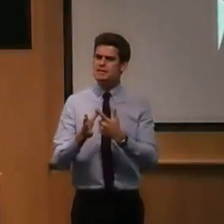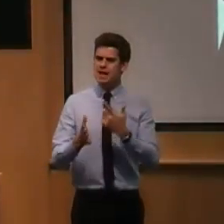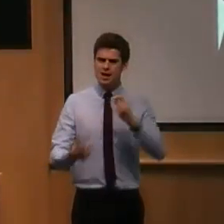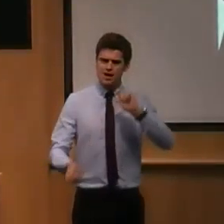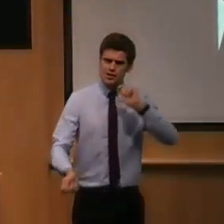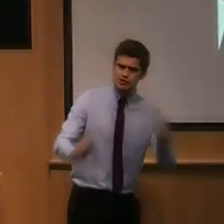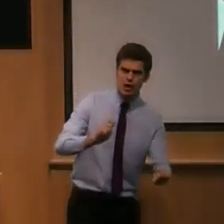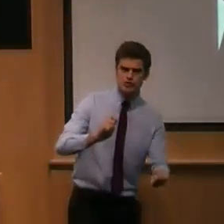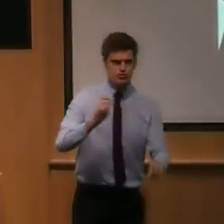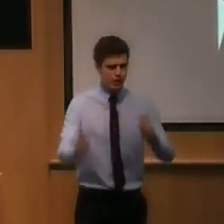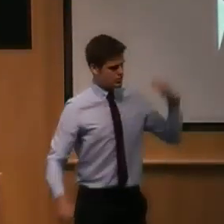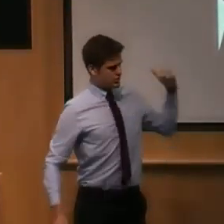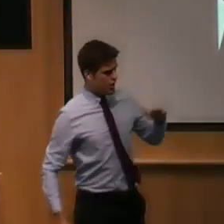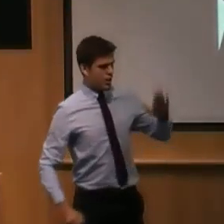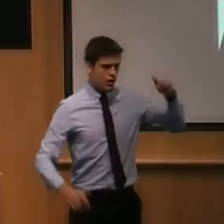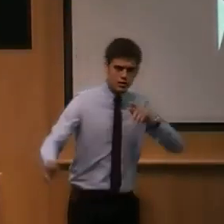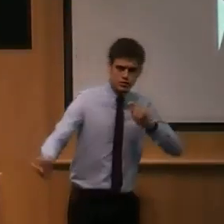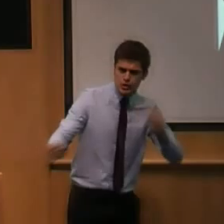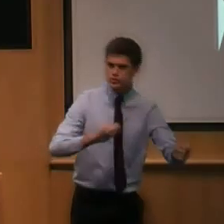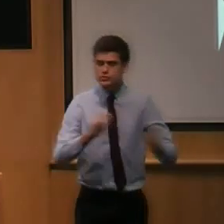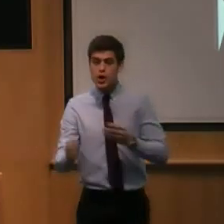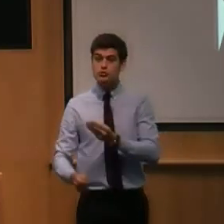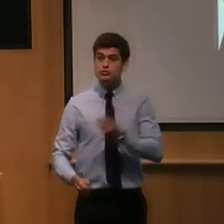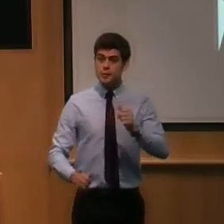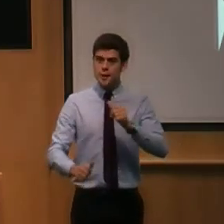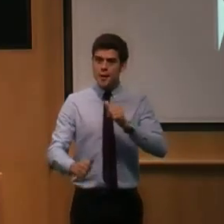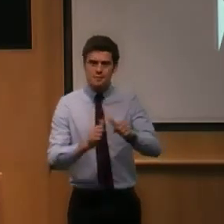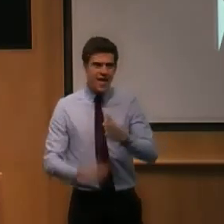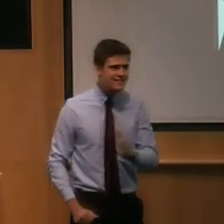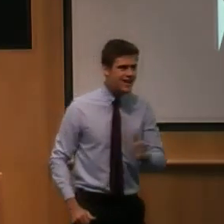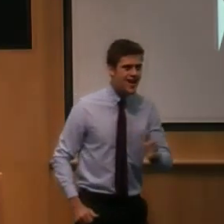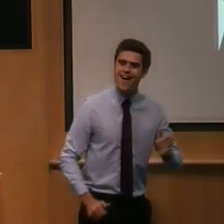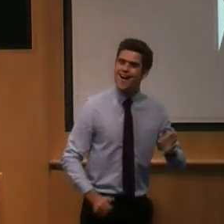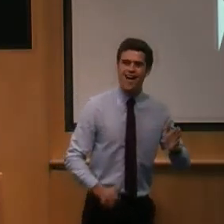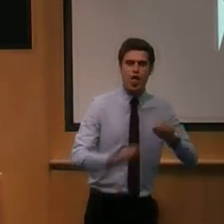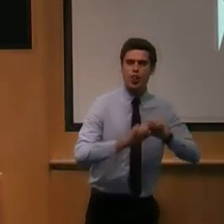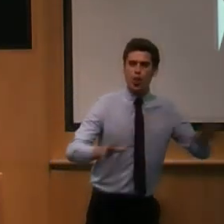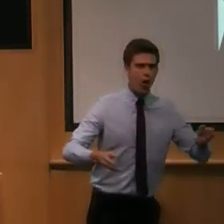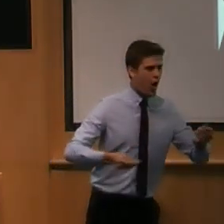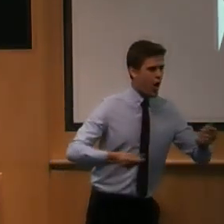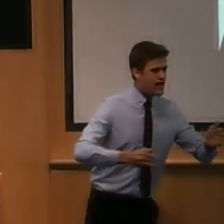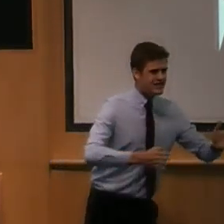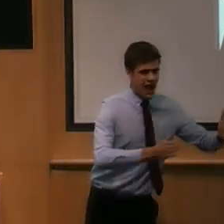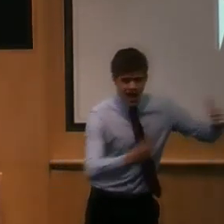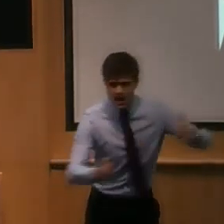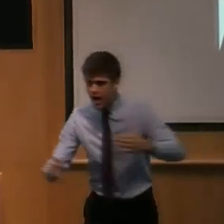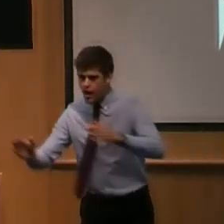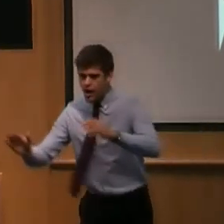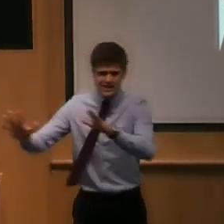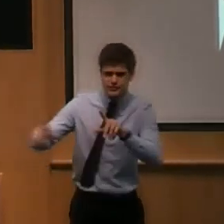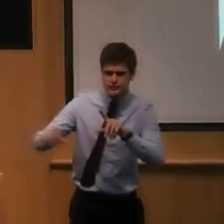one community. Now, we know that over the years, the British Deaf Association has had some highs. It's had some